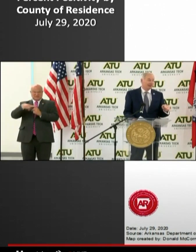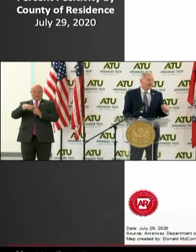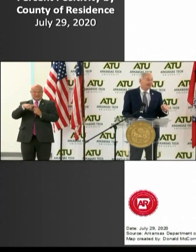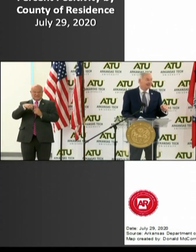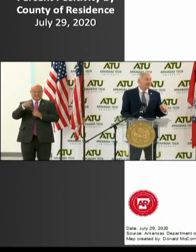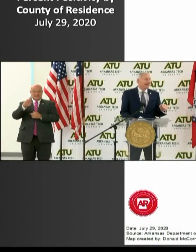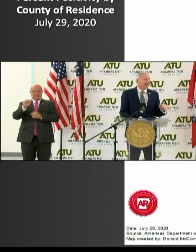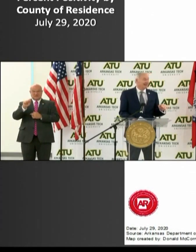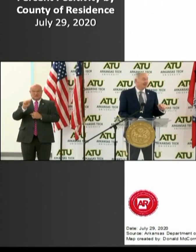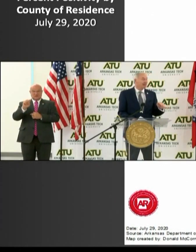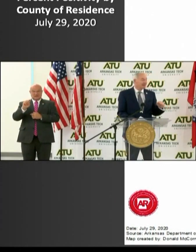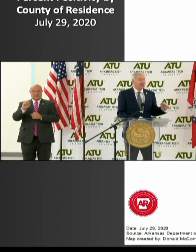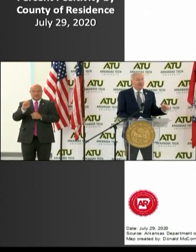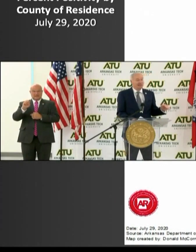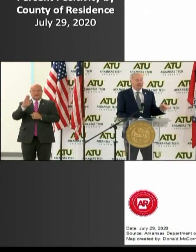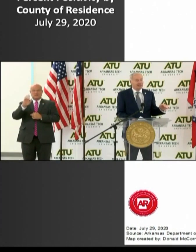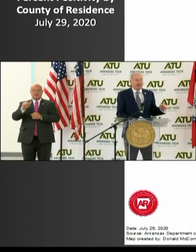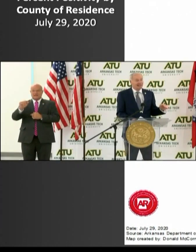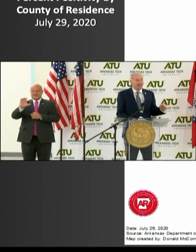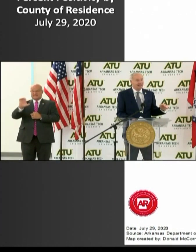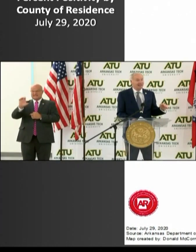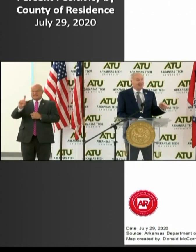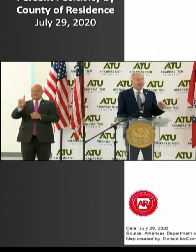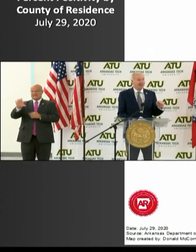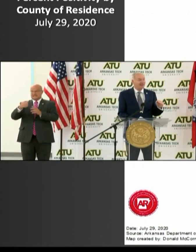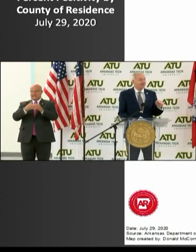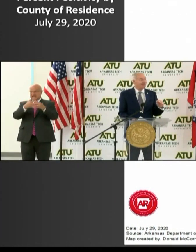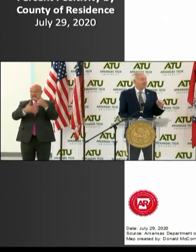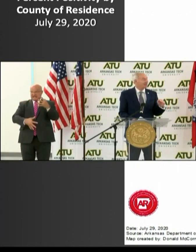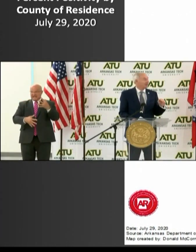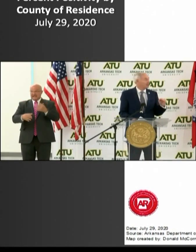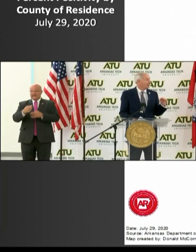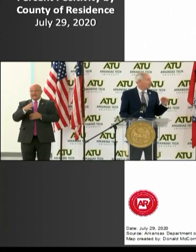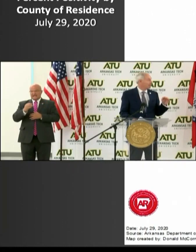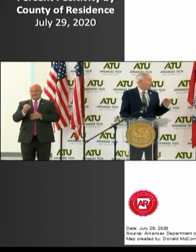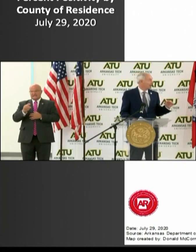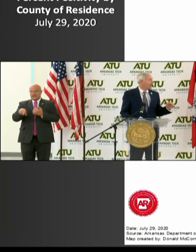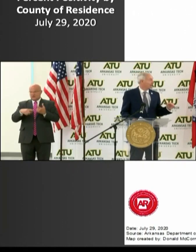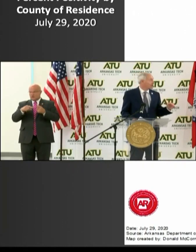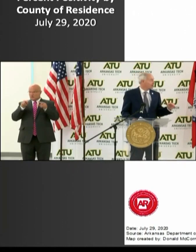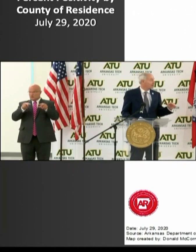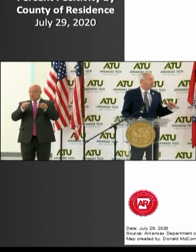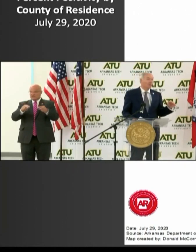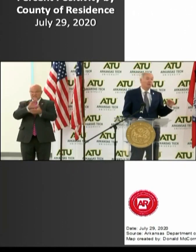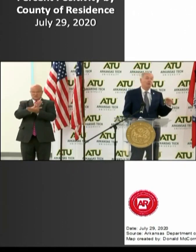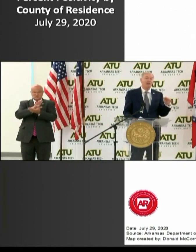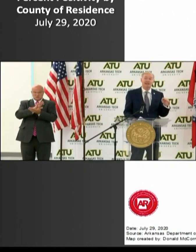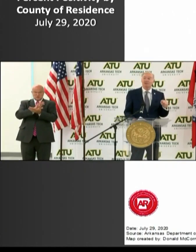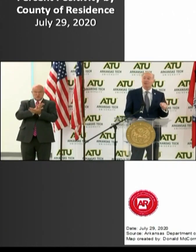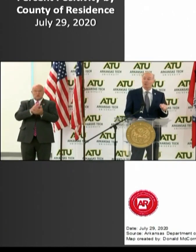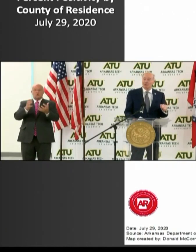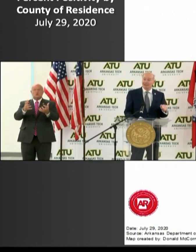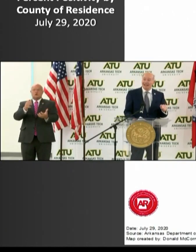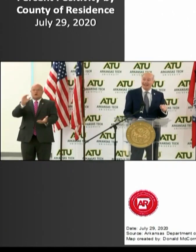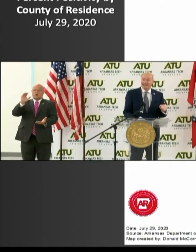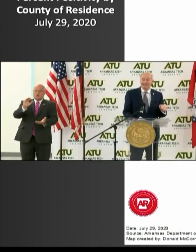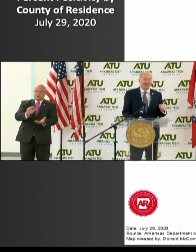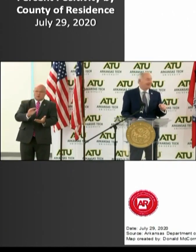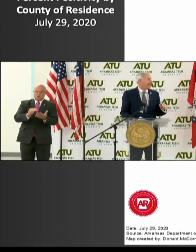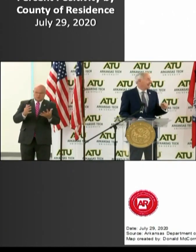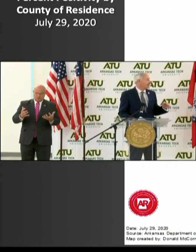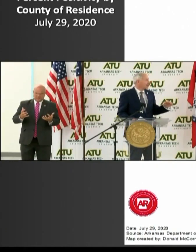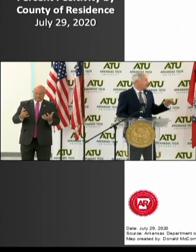positivity rate by the CDC guidelines, and whenever we're looking at school, we want it even lower than